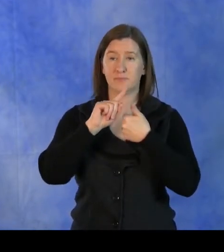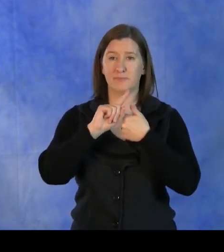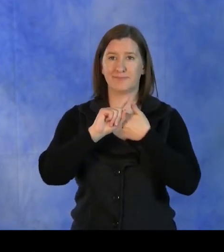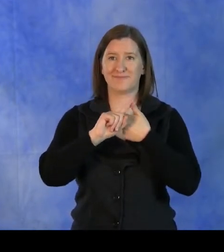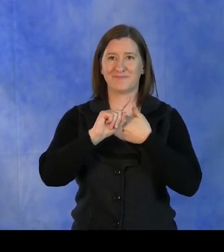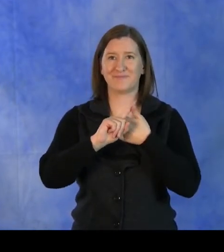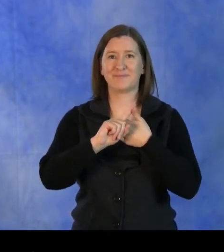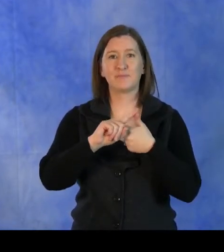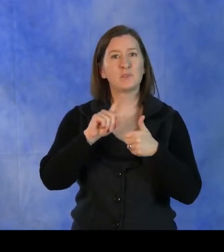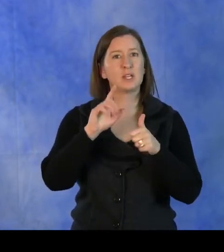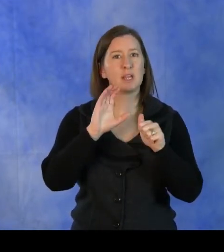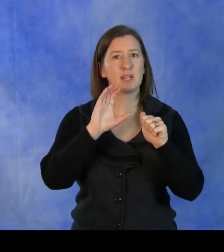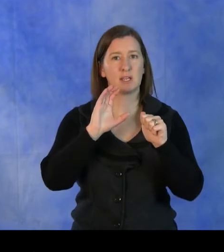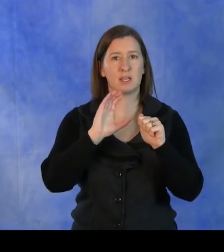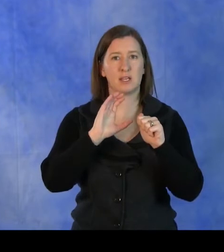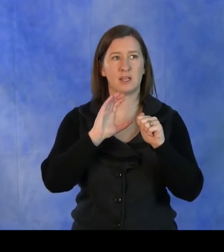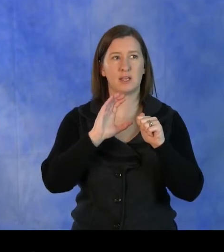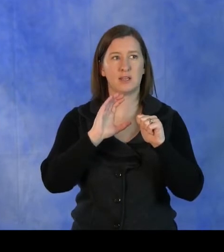the things that we're